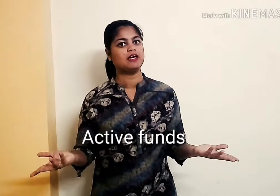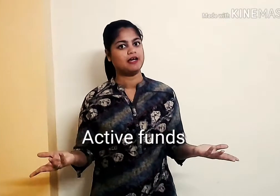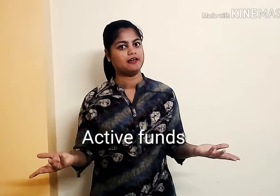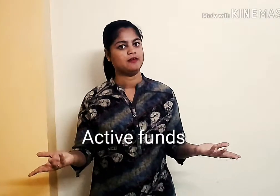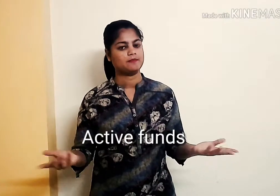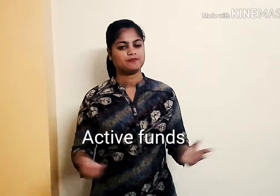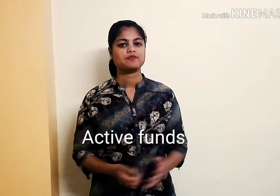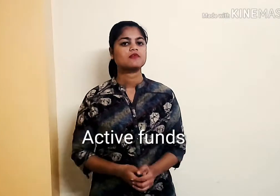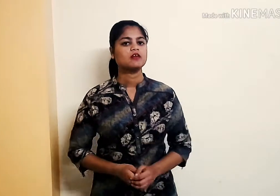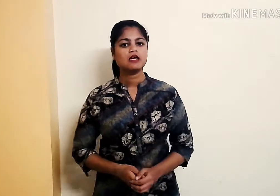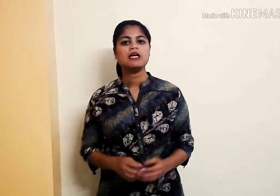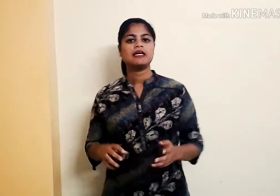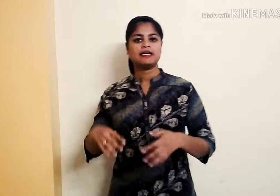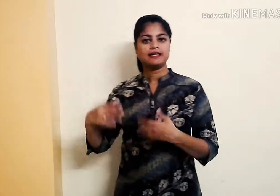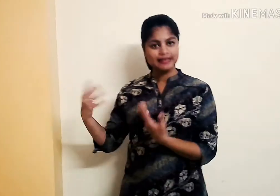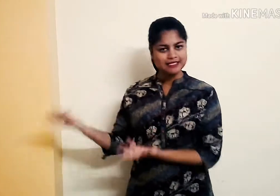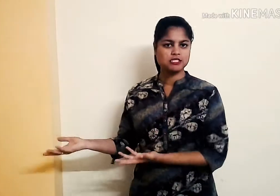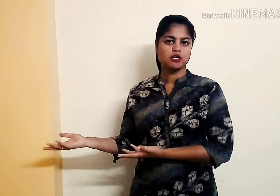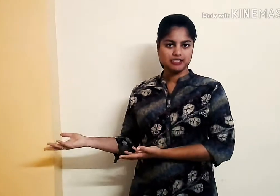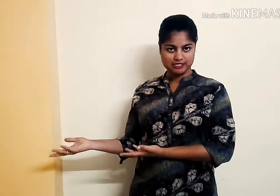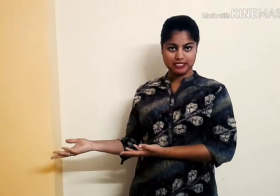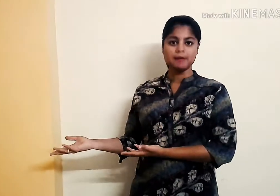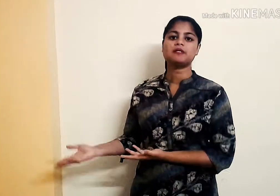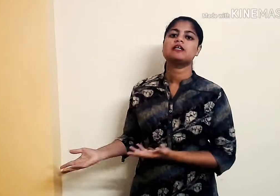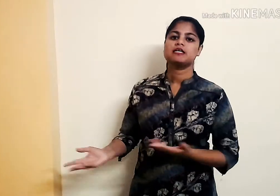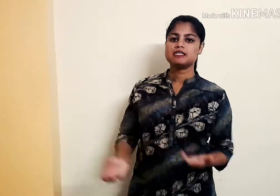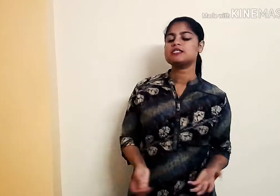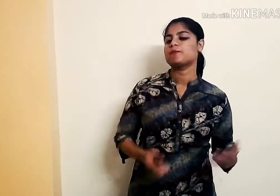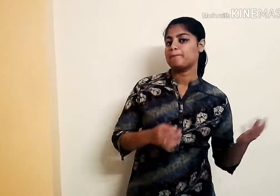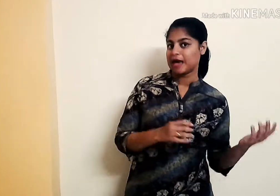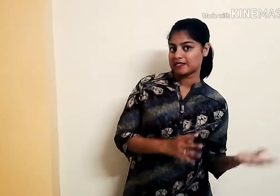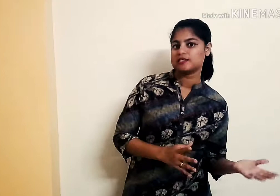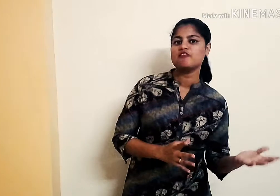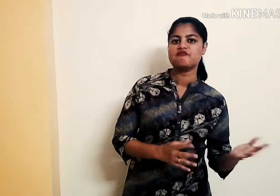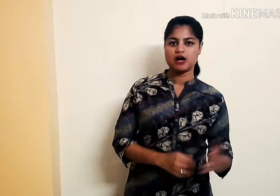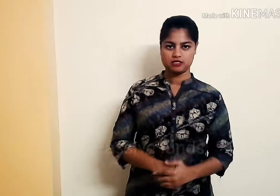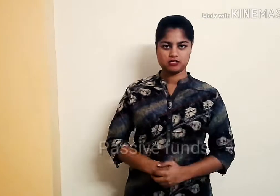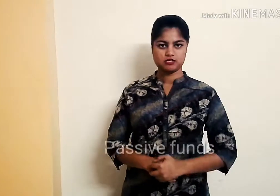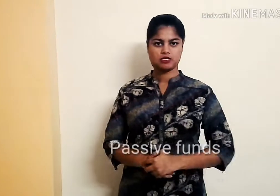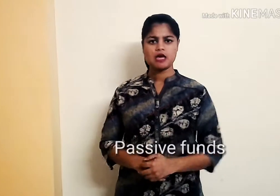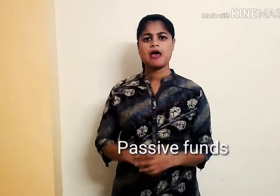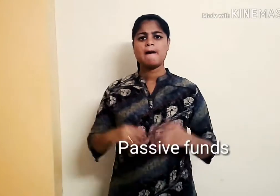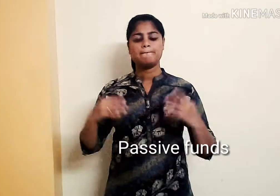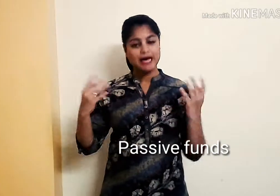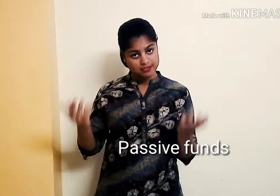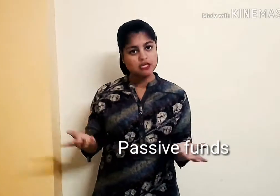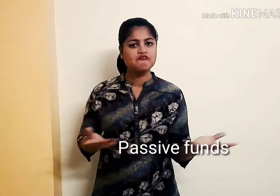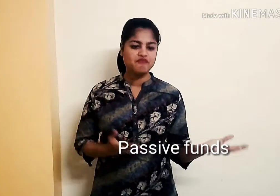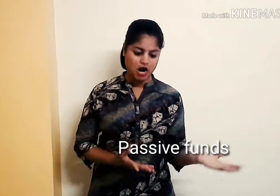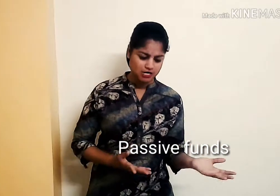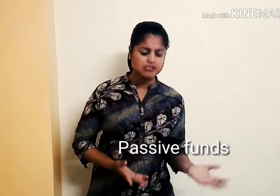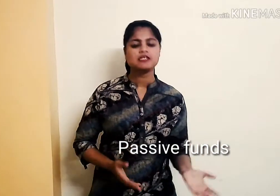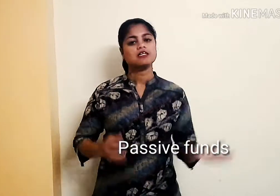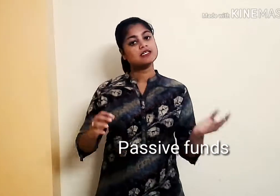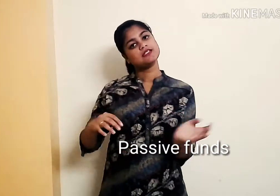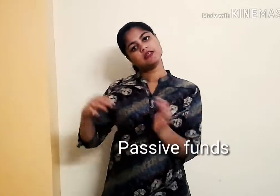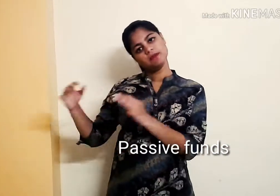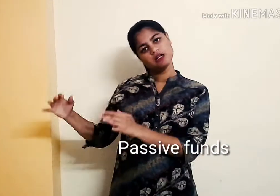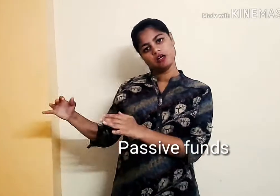high. Next concept is passive funds. Passive funds is similar